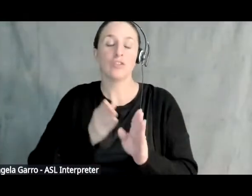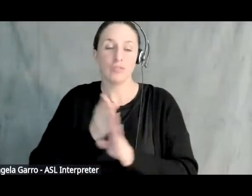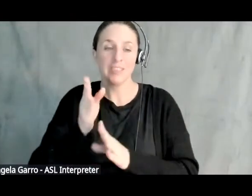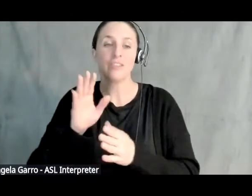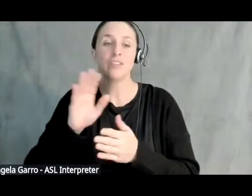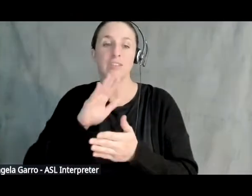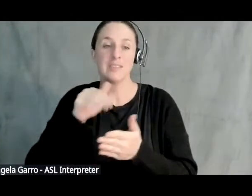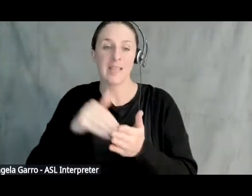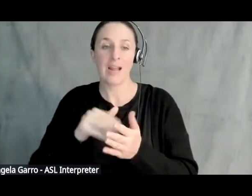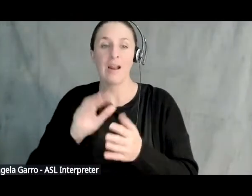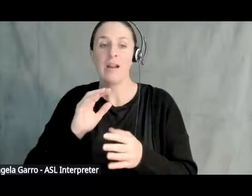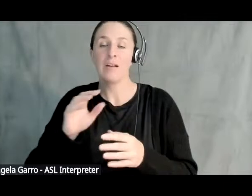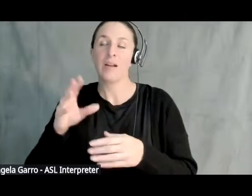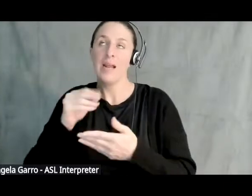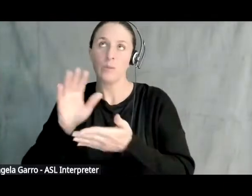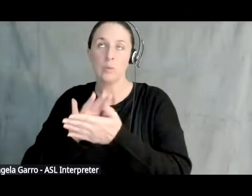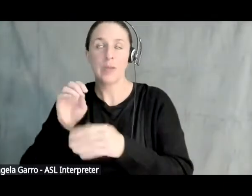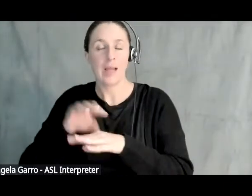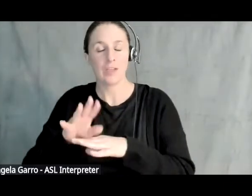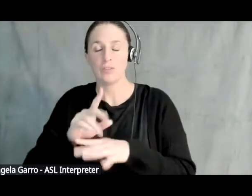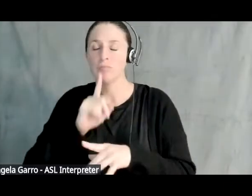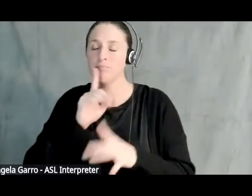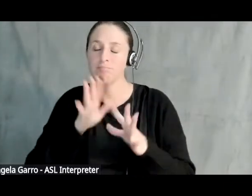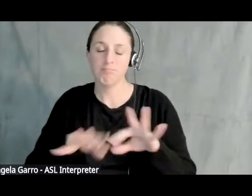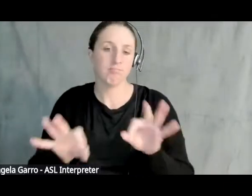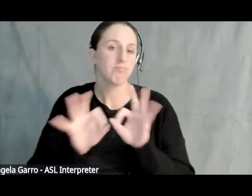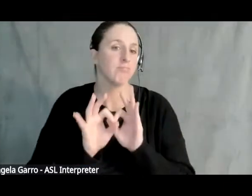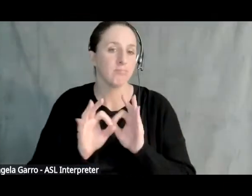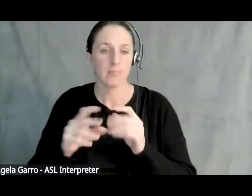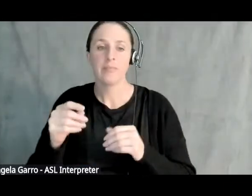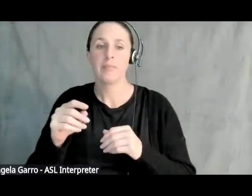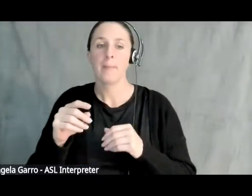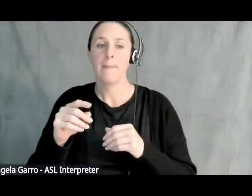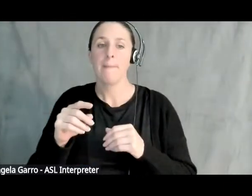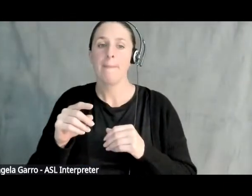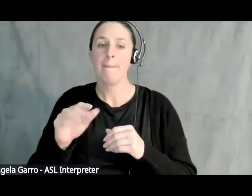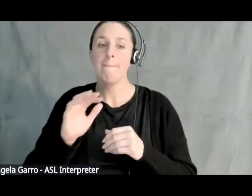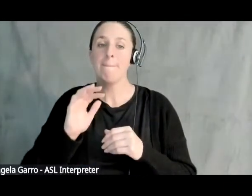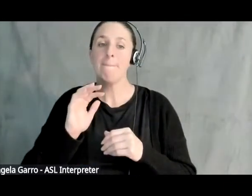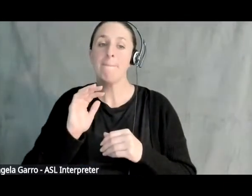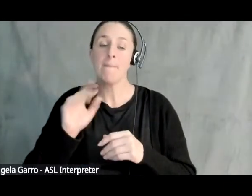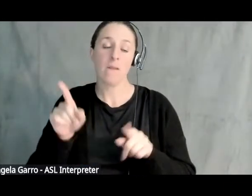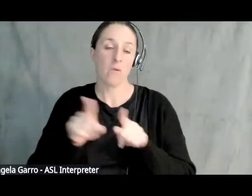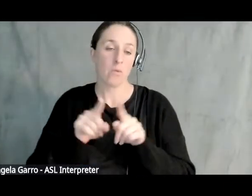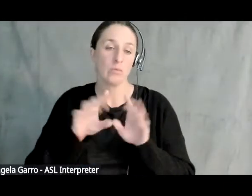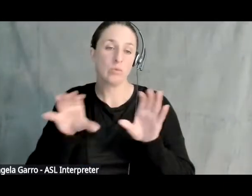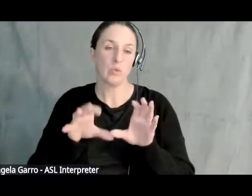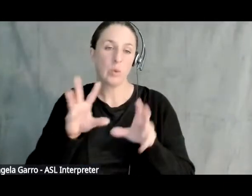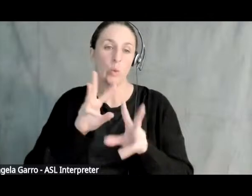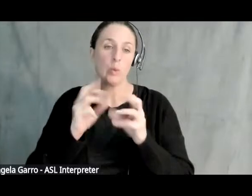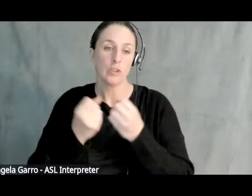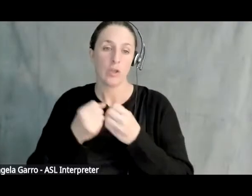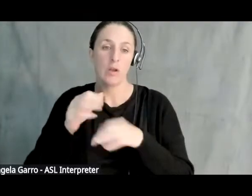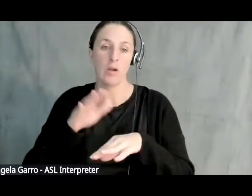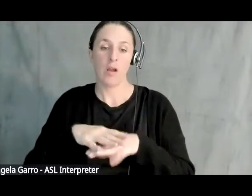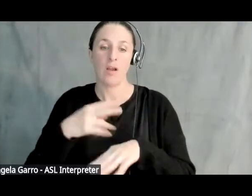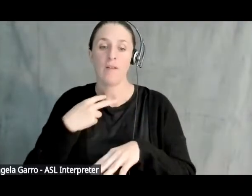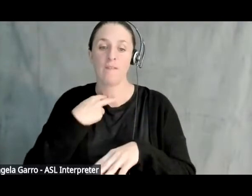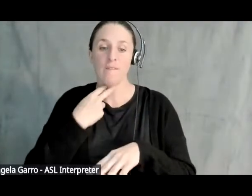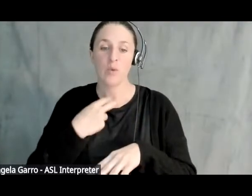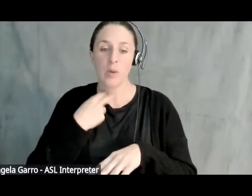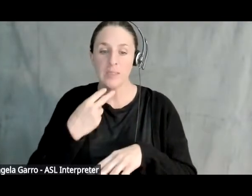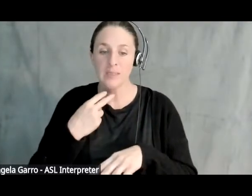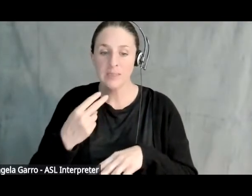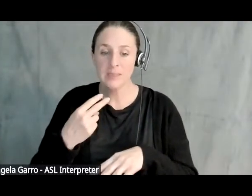have been invaluable. And we're also doing a workshop on Voices of Valhalla Career